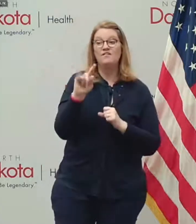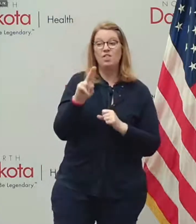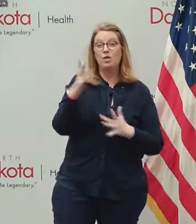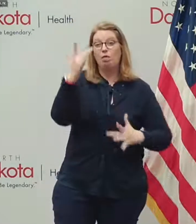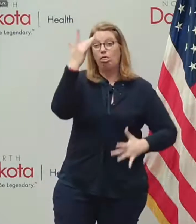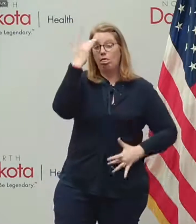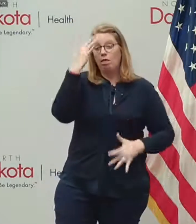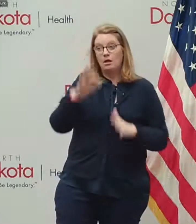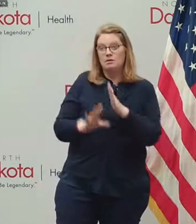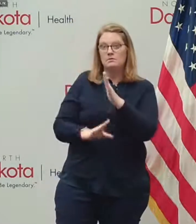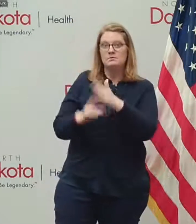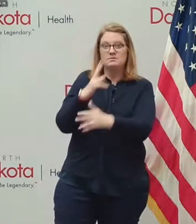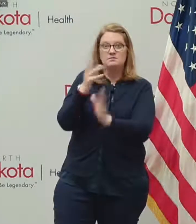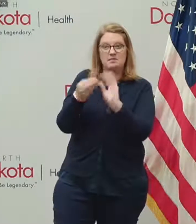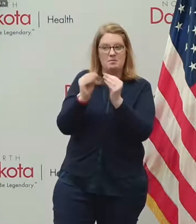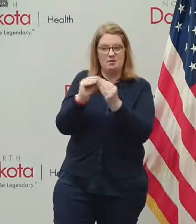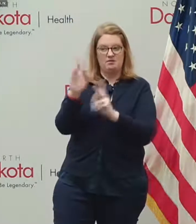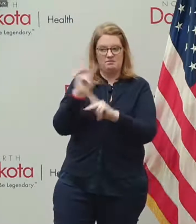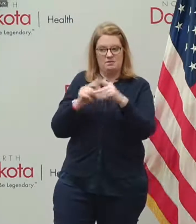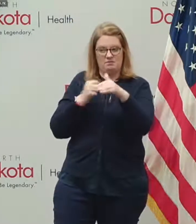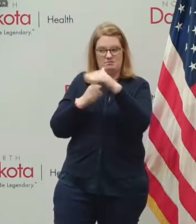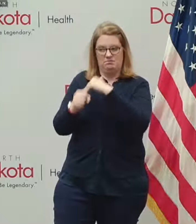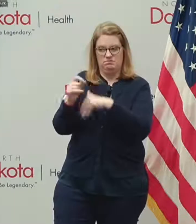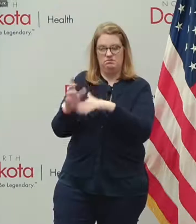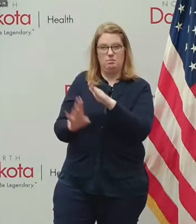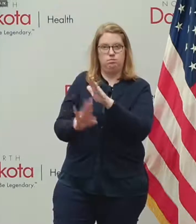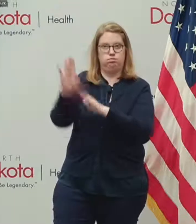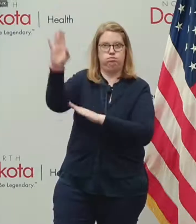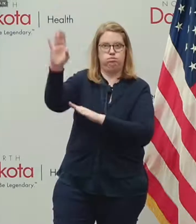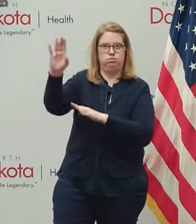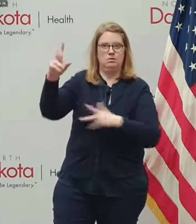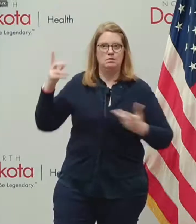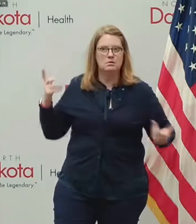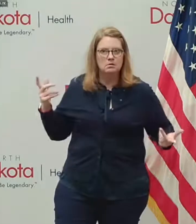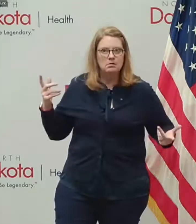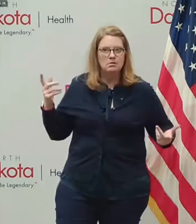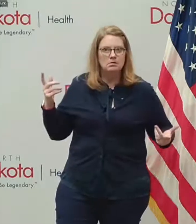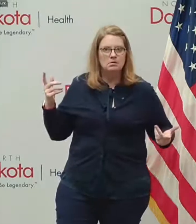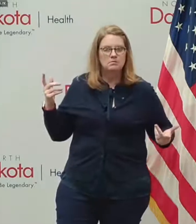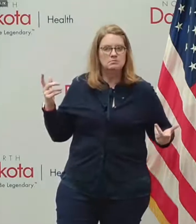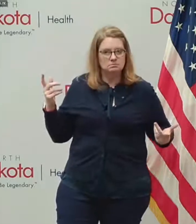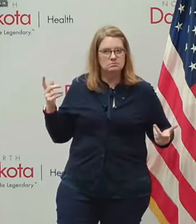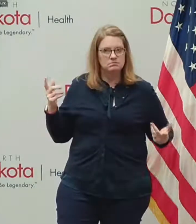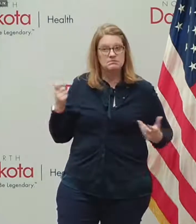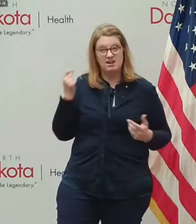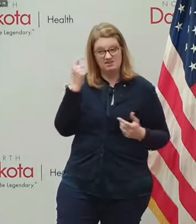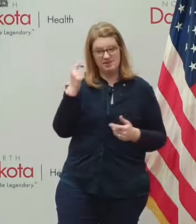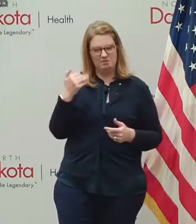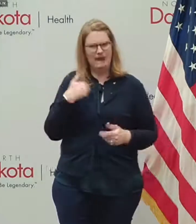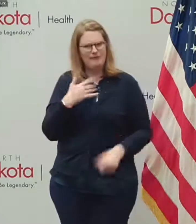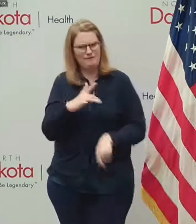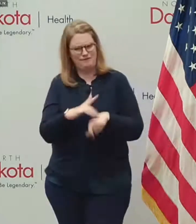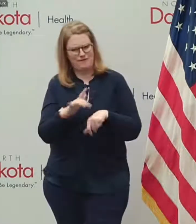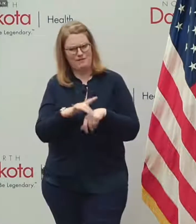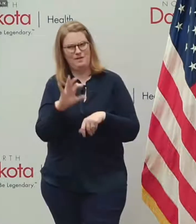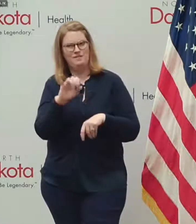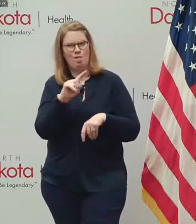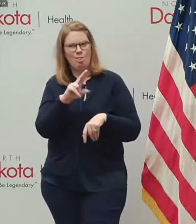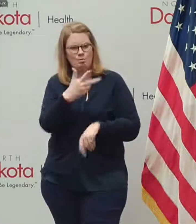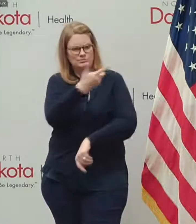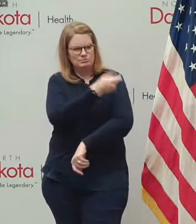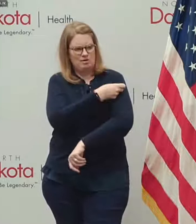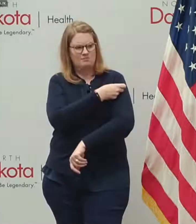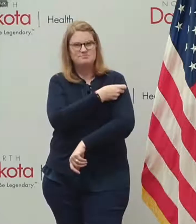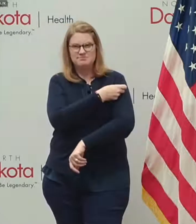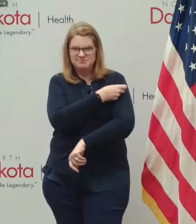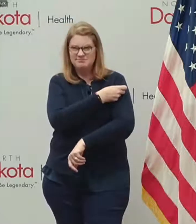to stop COVID, maybe because there's not a vaccine available yet, but we have an available flu shot, that could certainly not